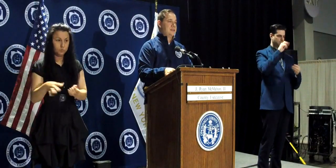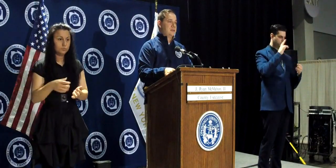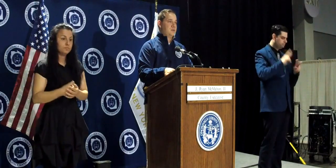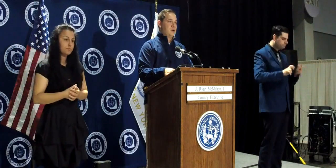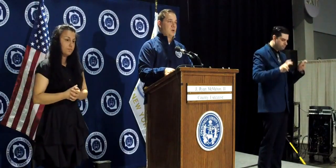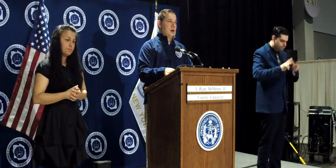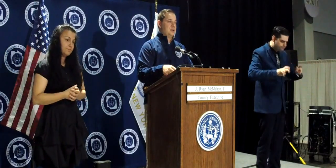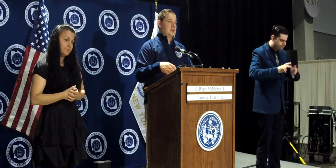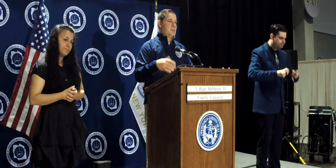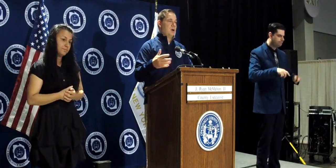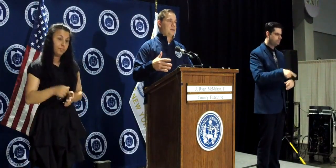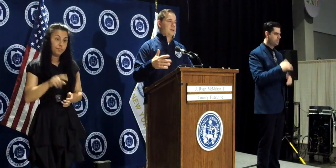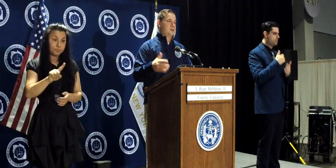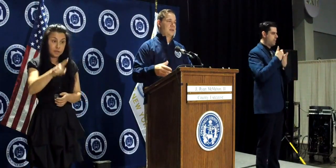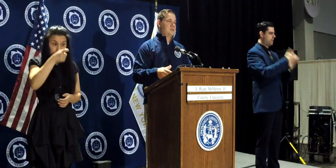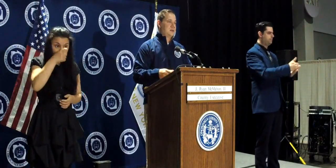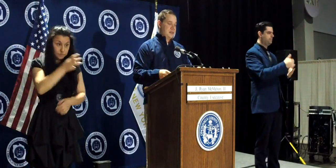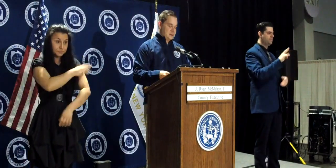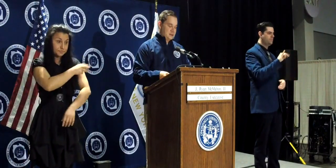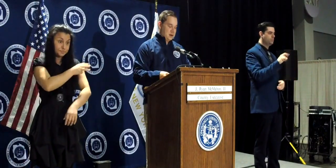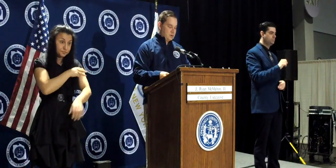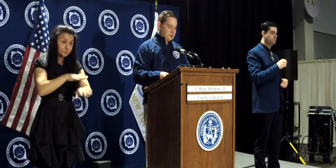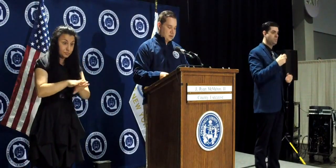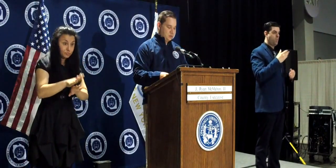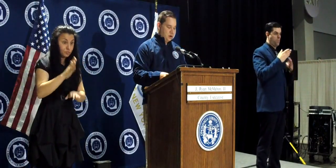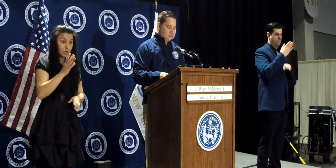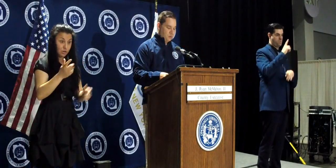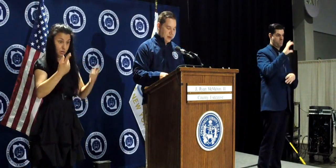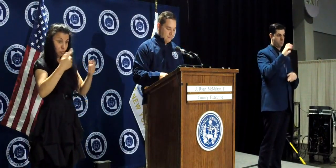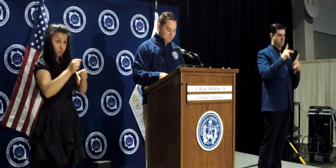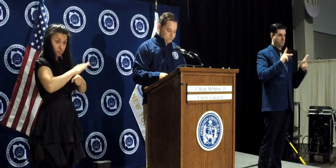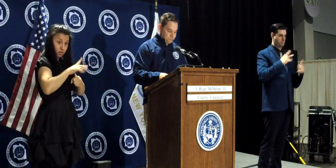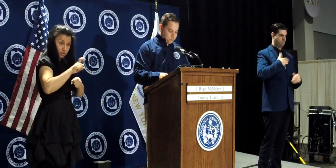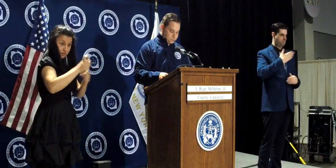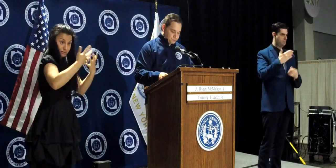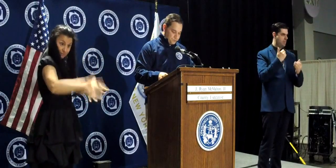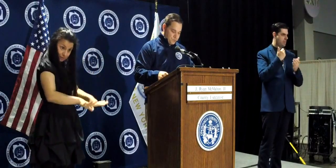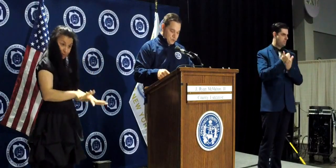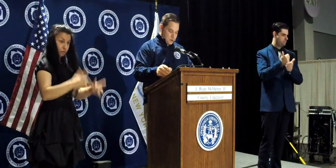tested positive want to take part in this, so that's fantastic. I want to thank you all for that.